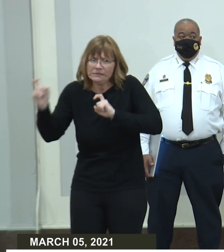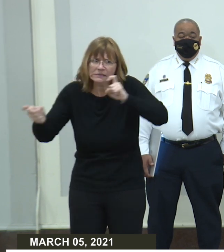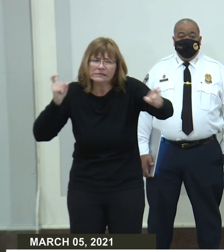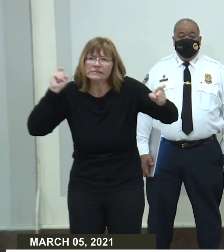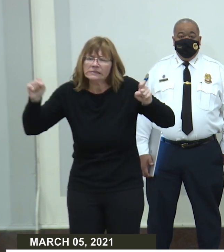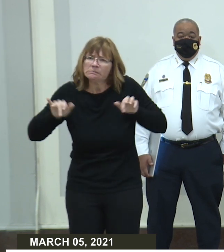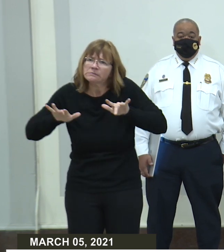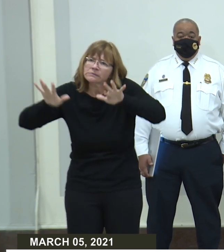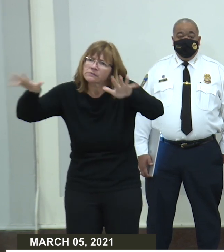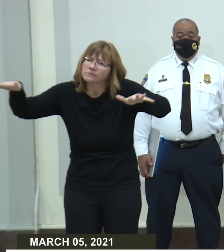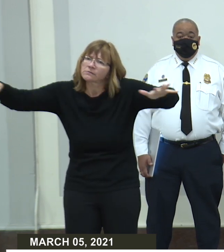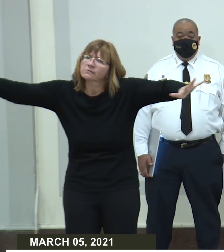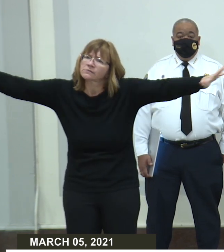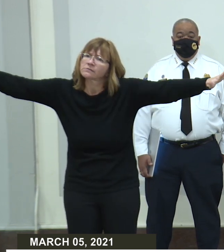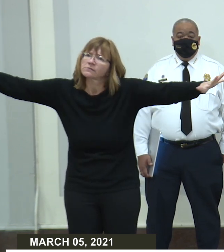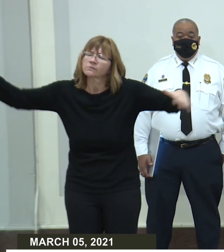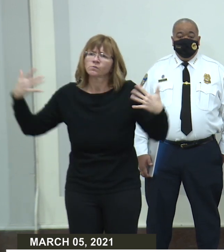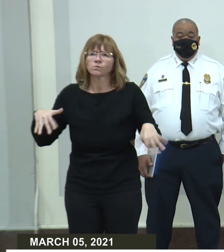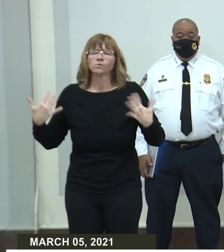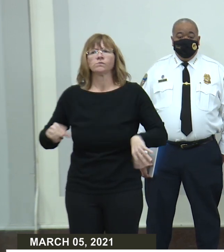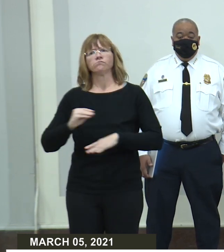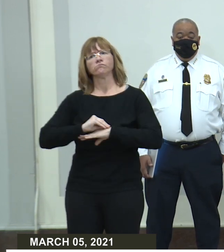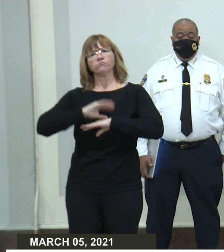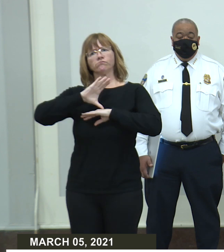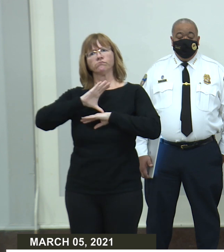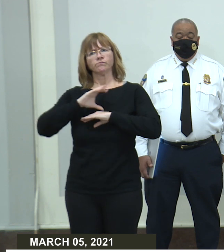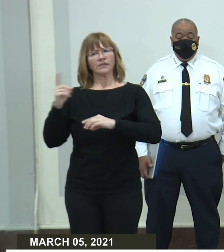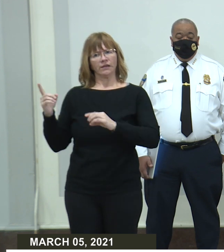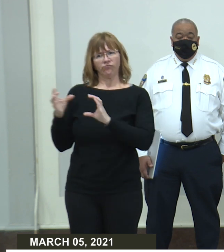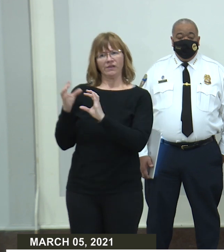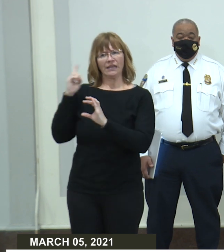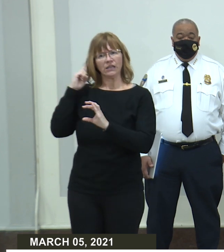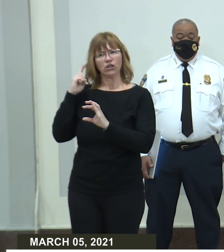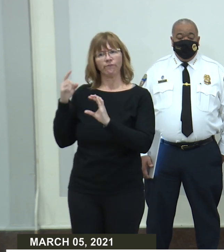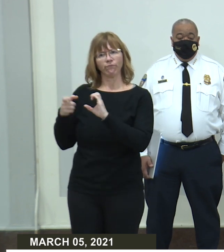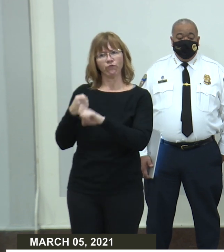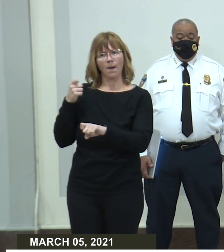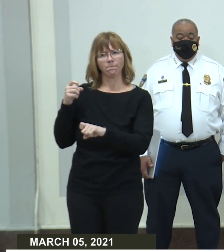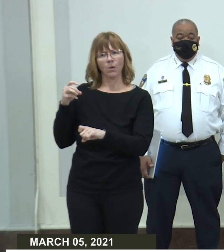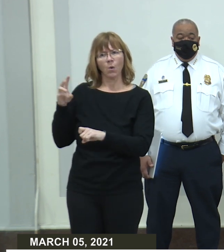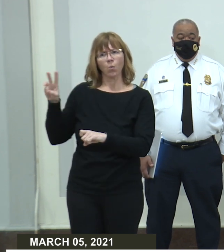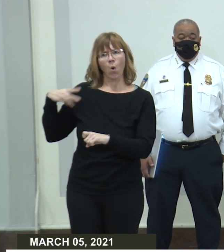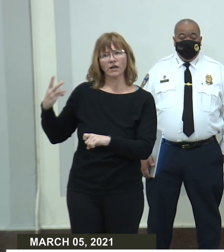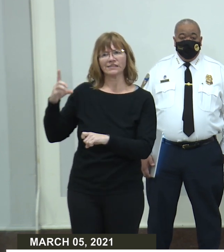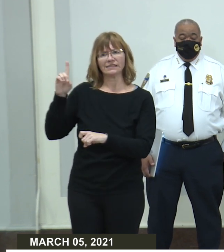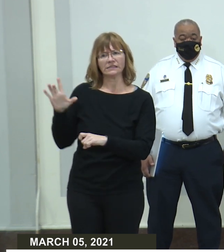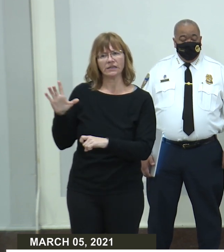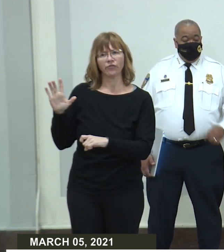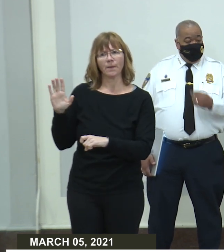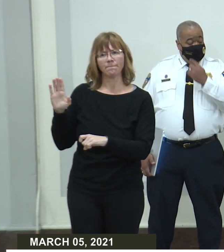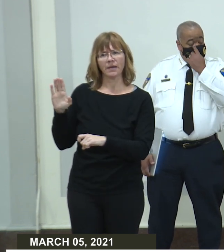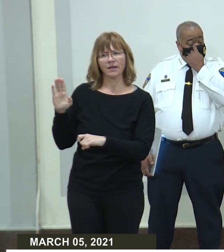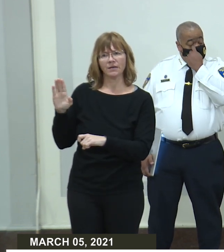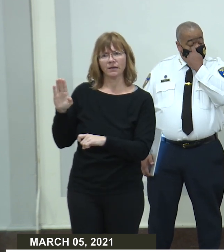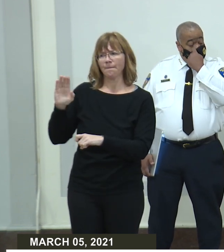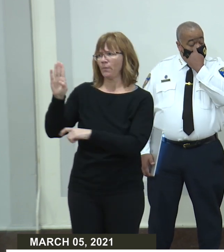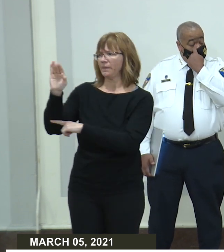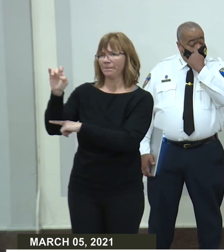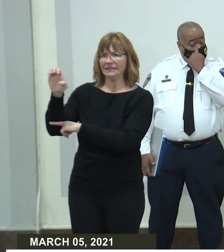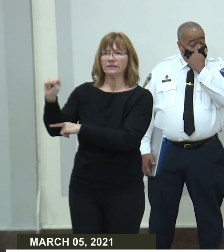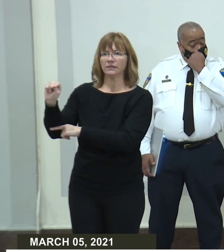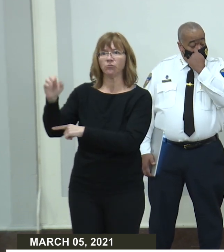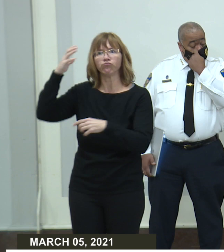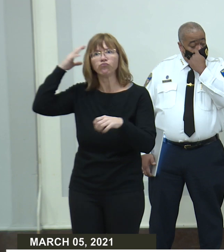be heartened by the news that we're hearing out of Washington with the Biden administration, and I look forward to the ways that the scaled up production